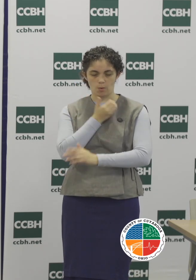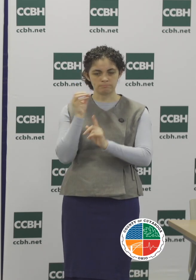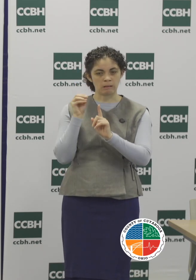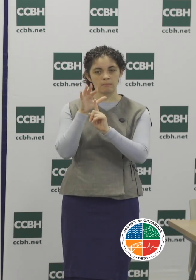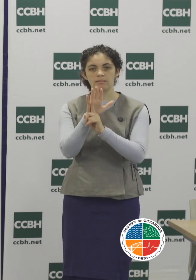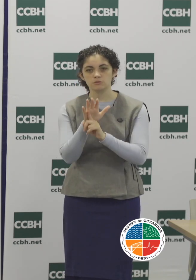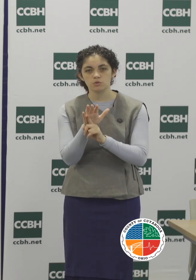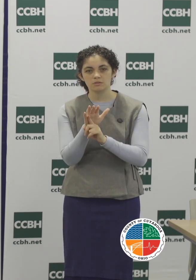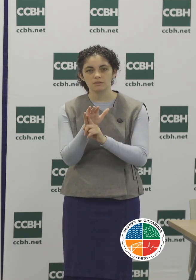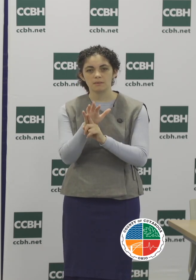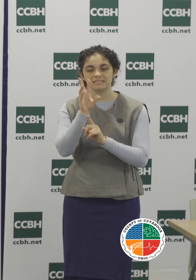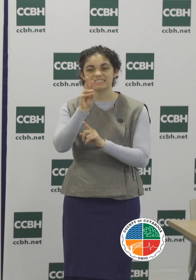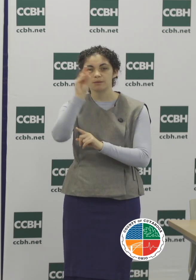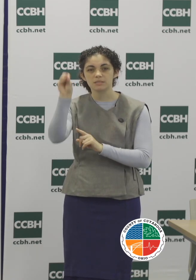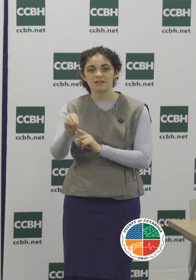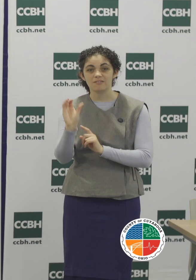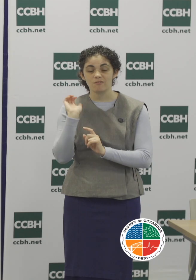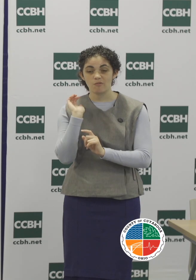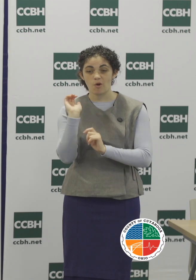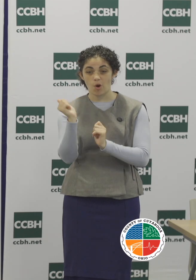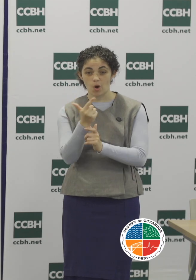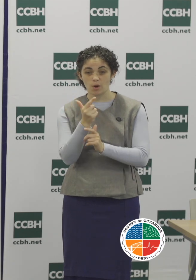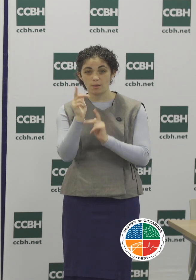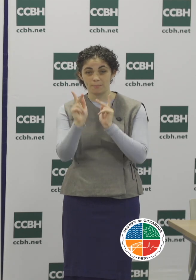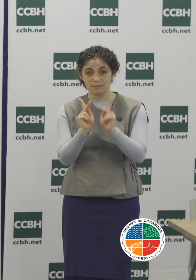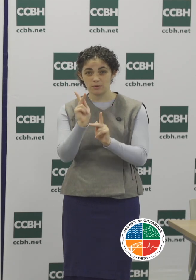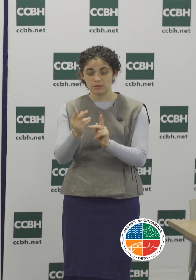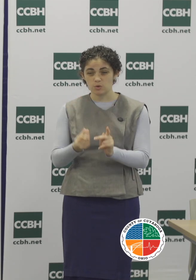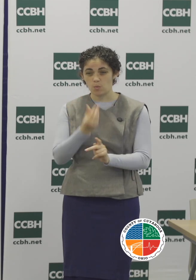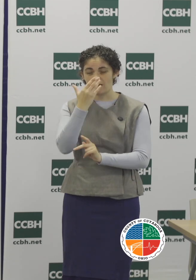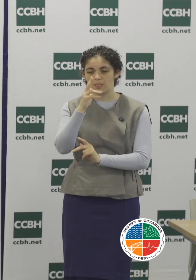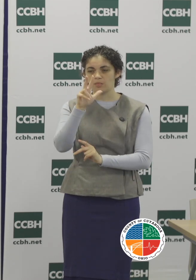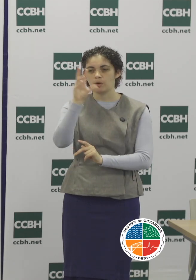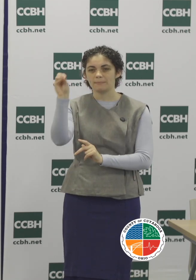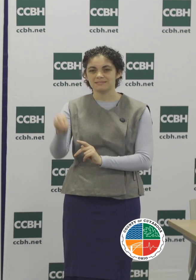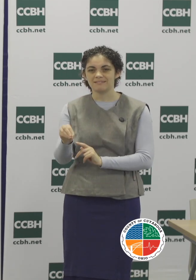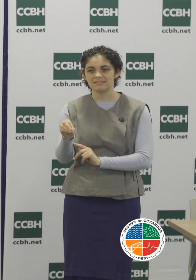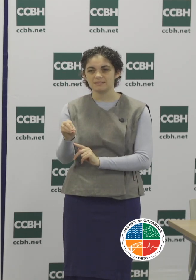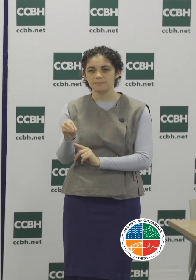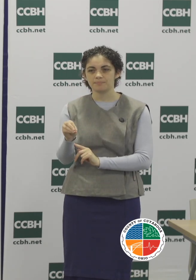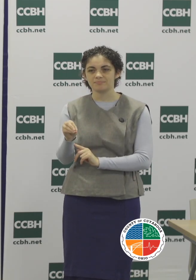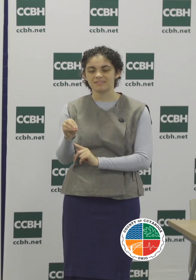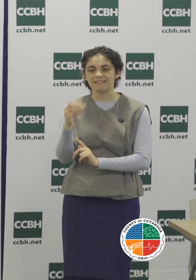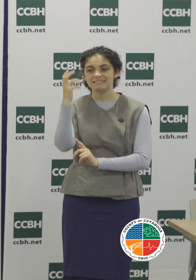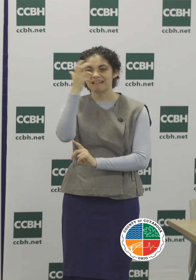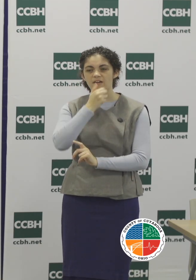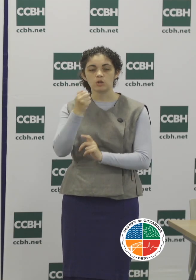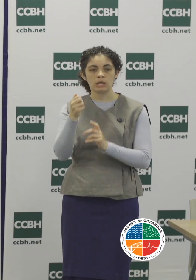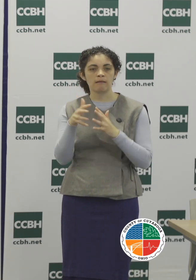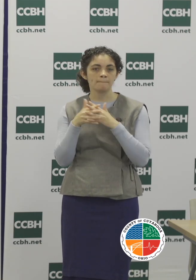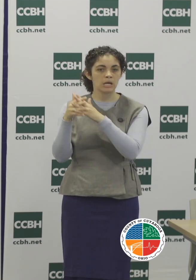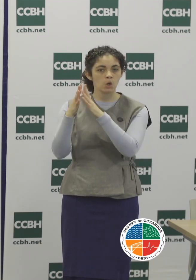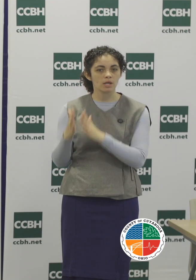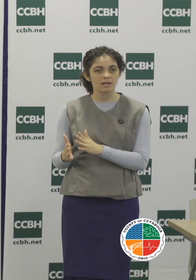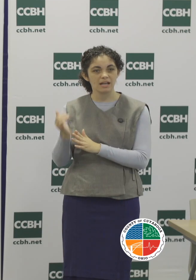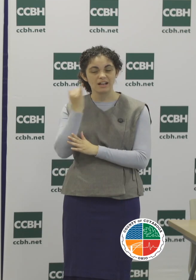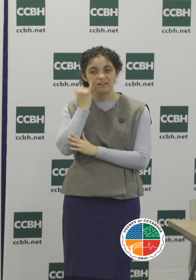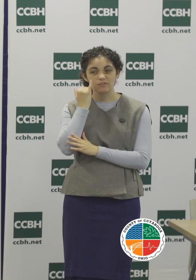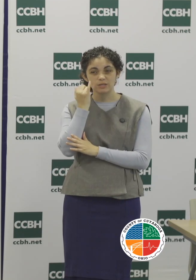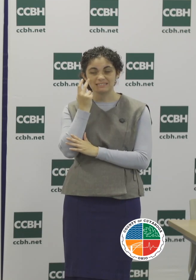population, about 60% of our population is white and about 30% of our population is African American. If we